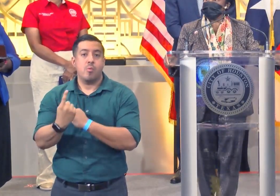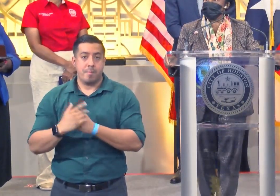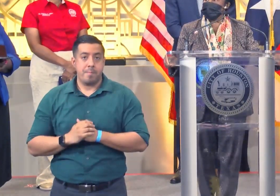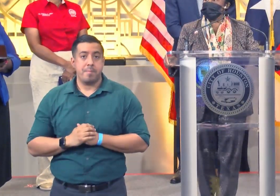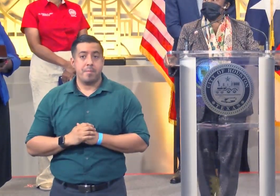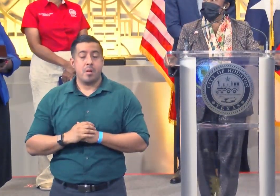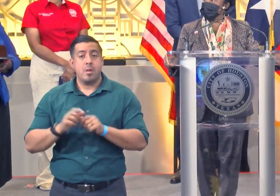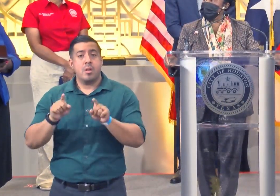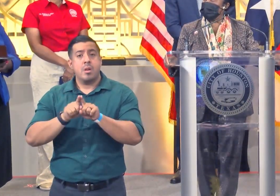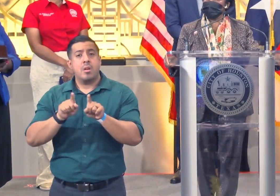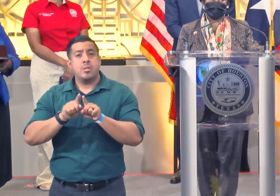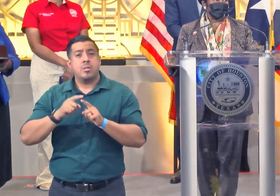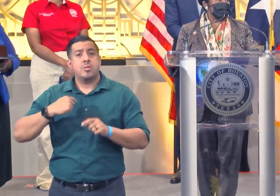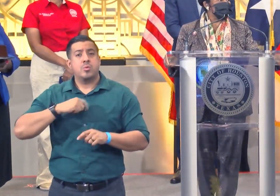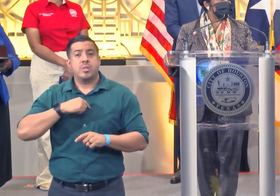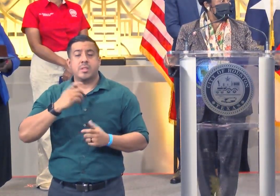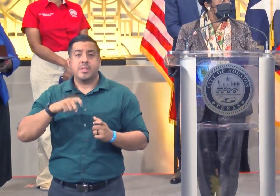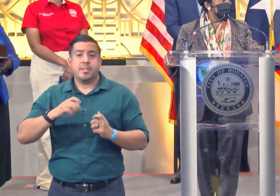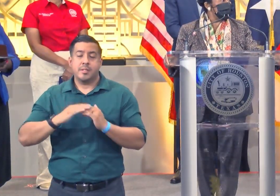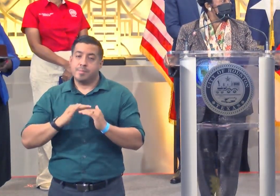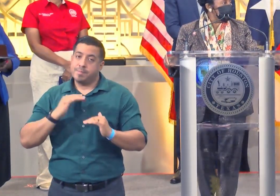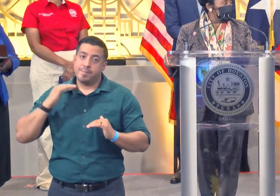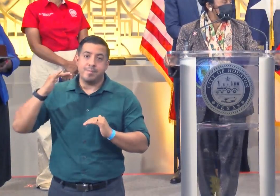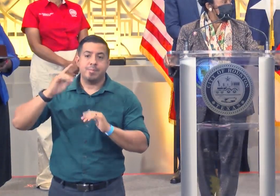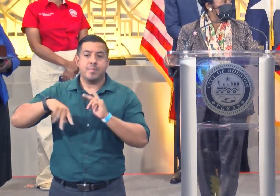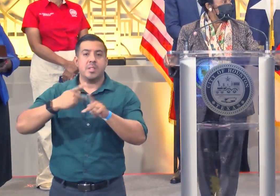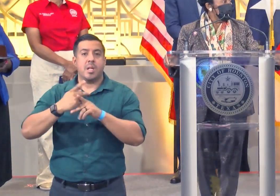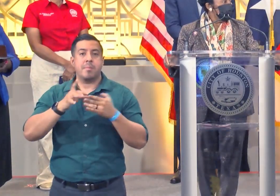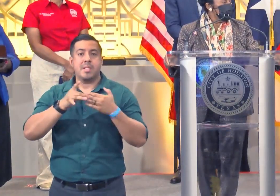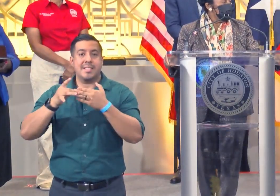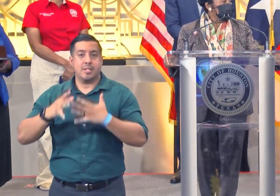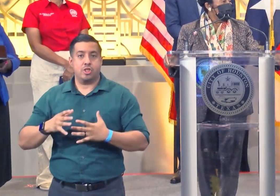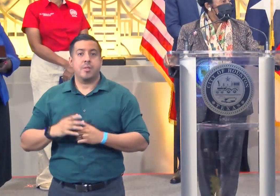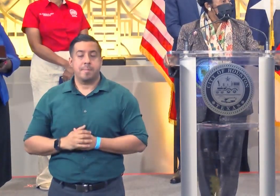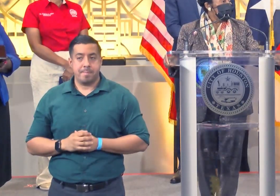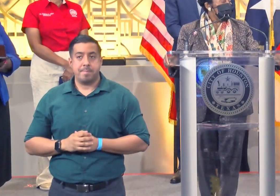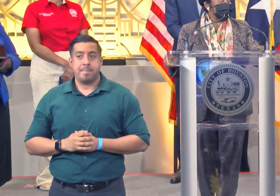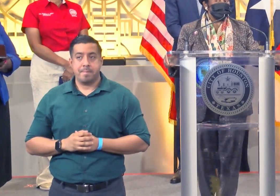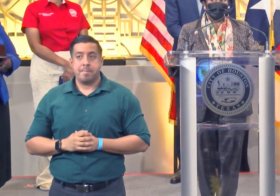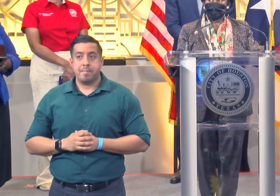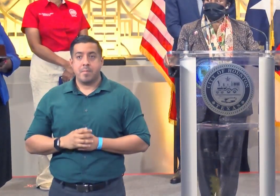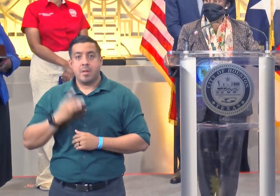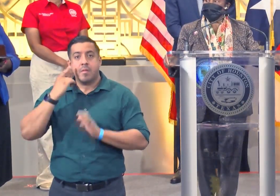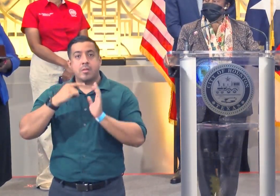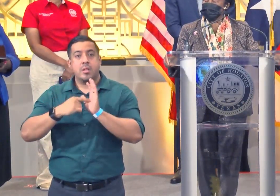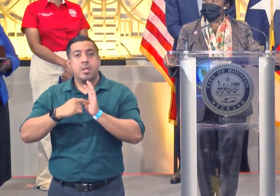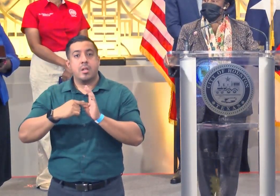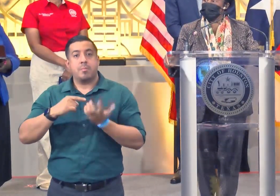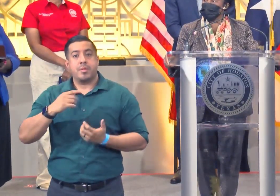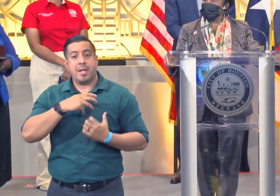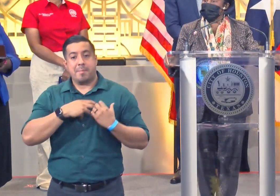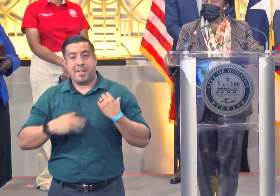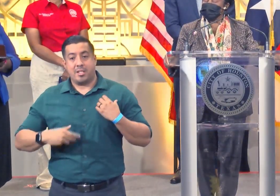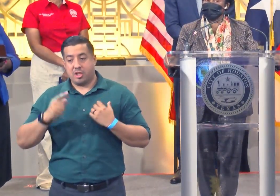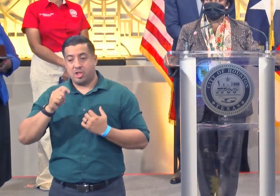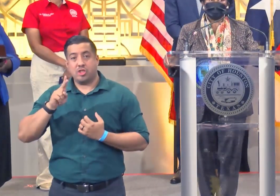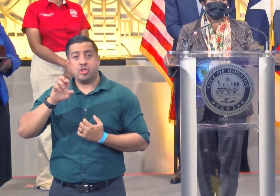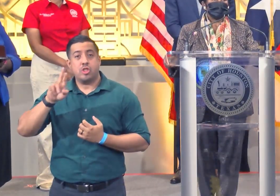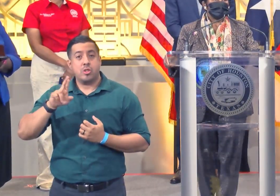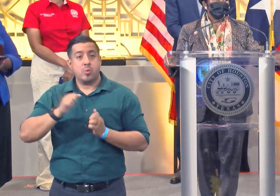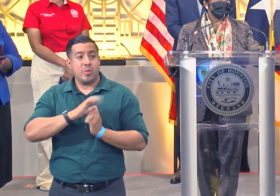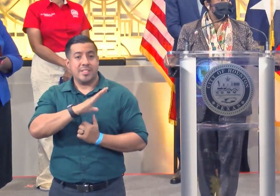it has to be the kind of outstanding stand-up leadership such that Mayor Turner has created with his